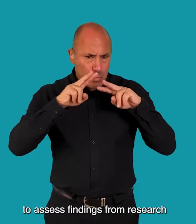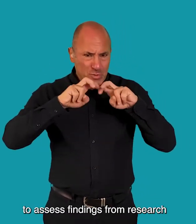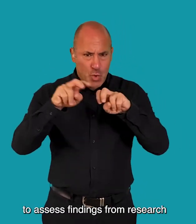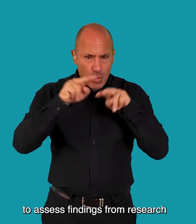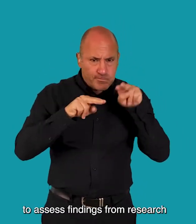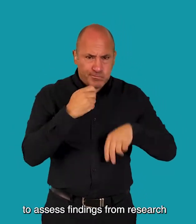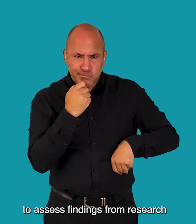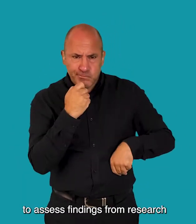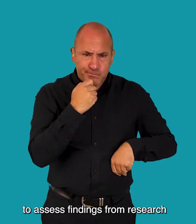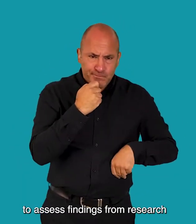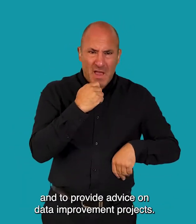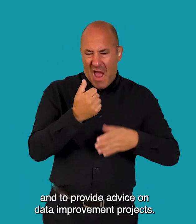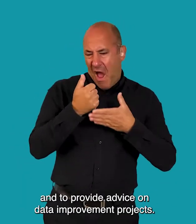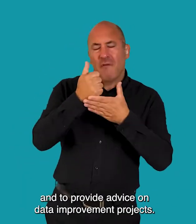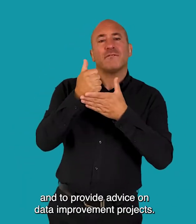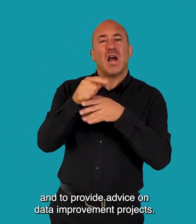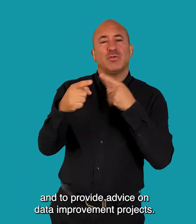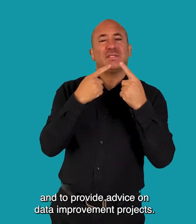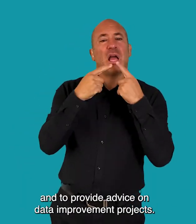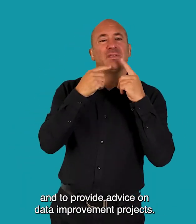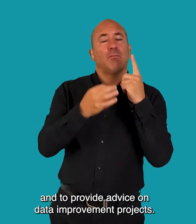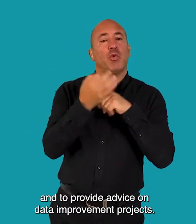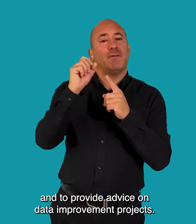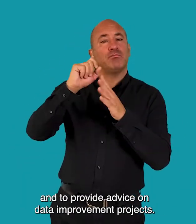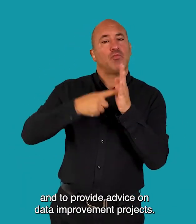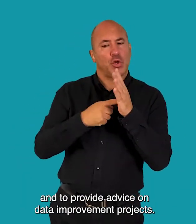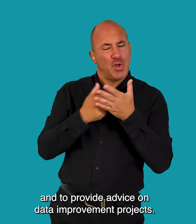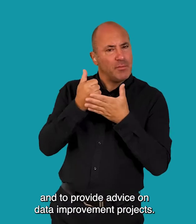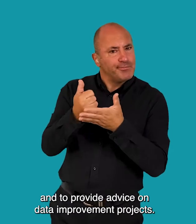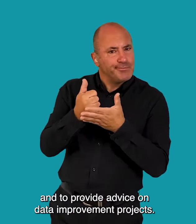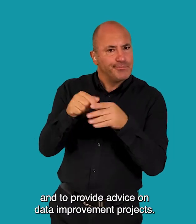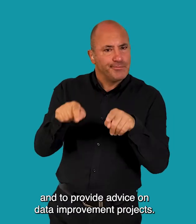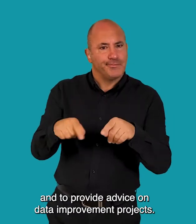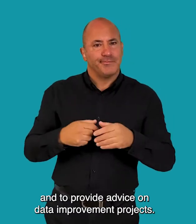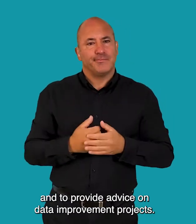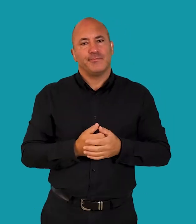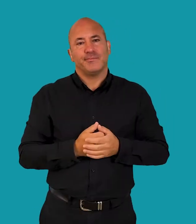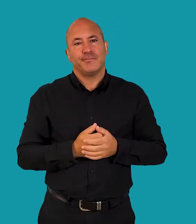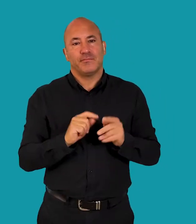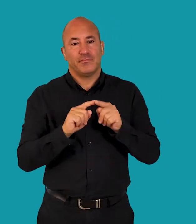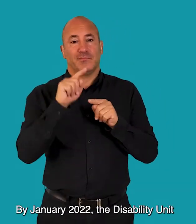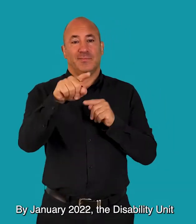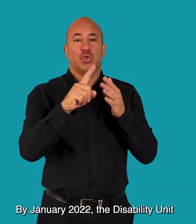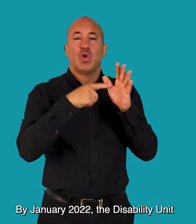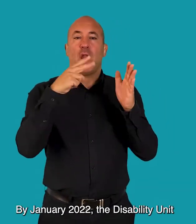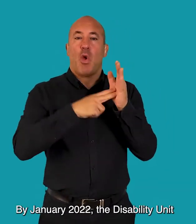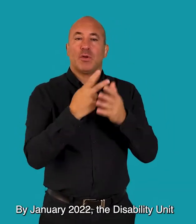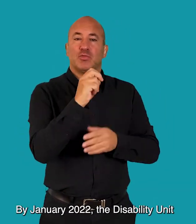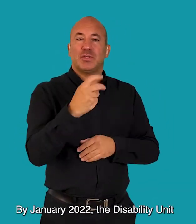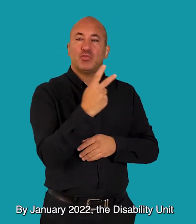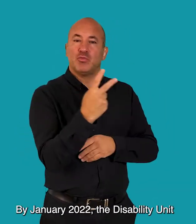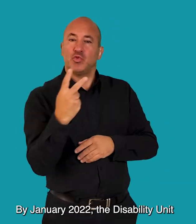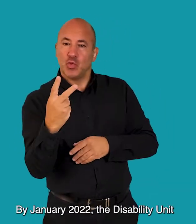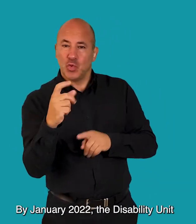from research and provide advice on data improvement projects. By January 2022,